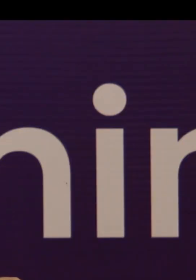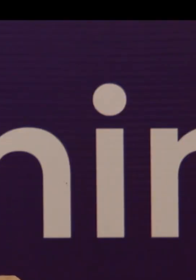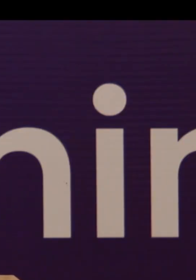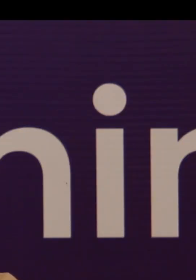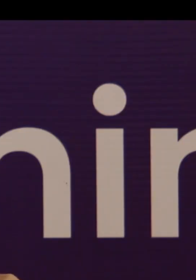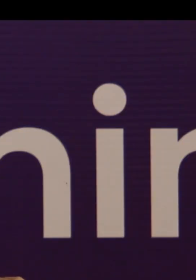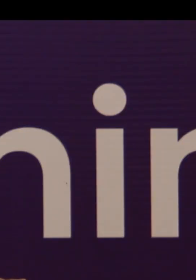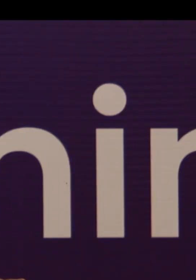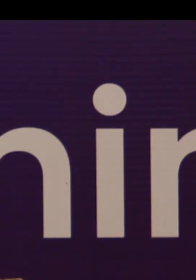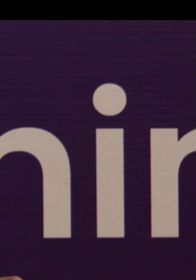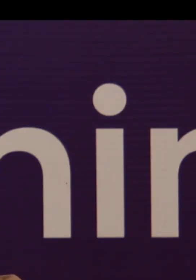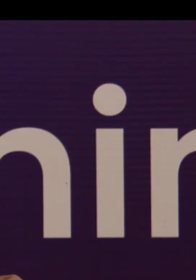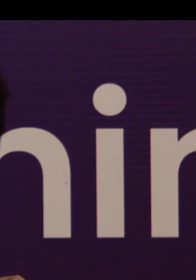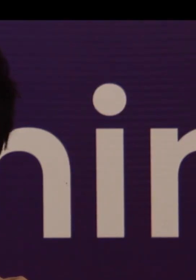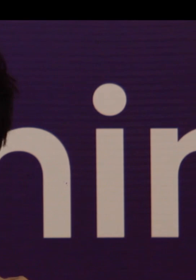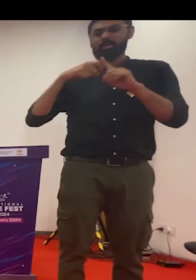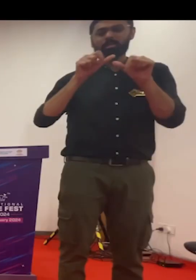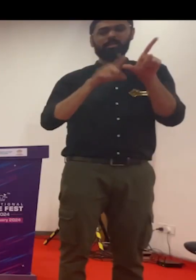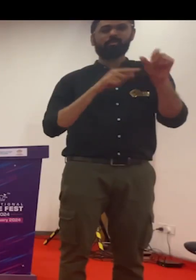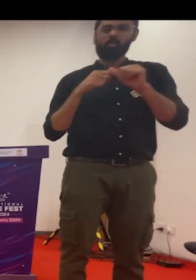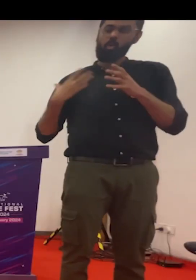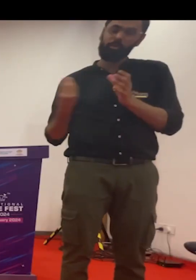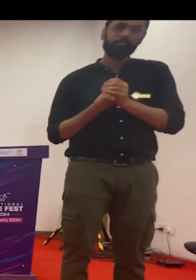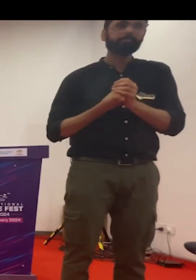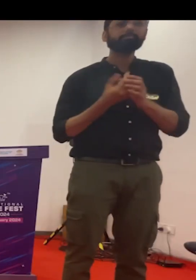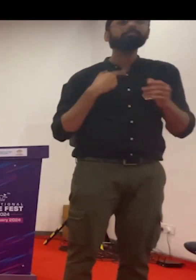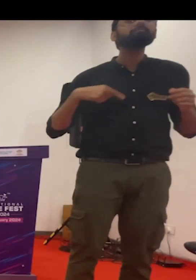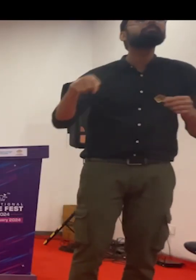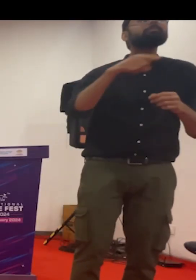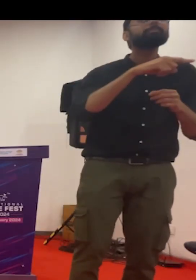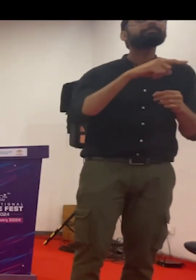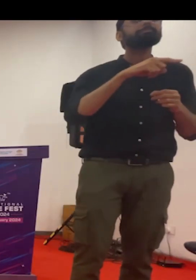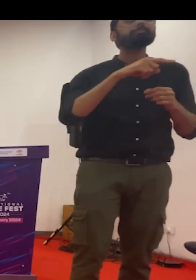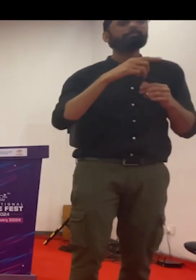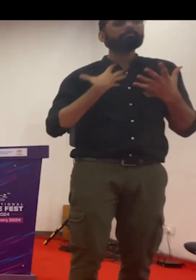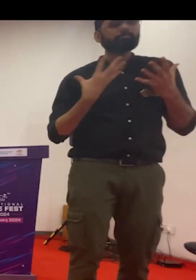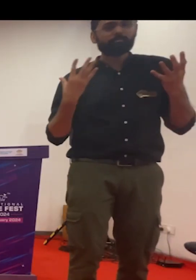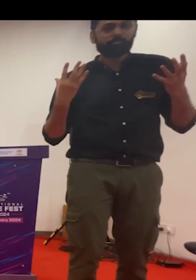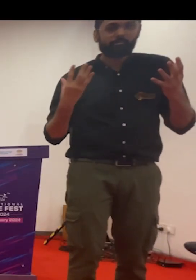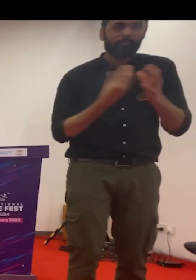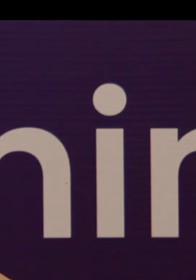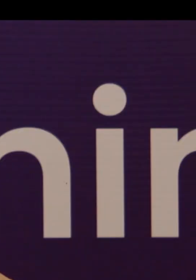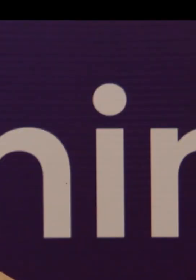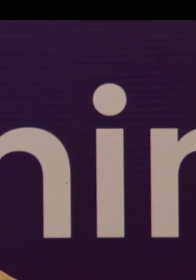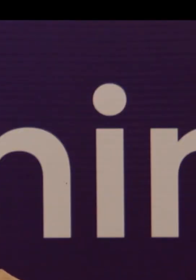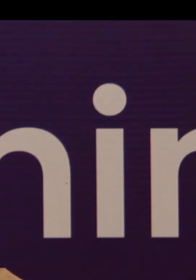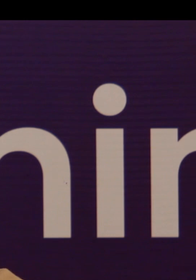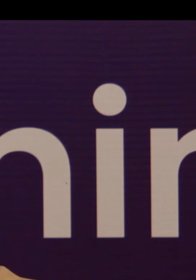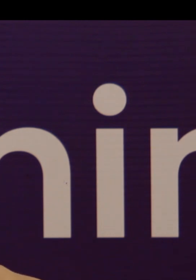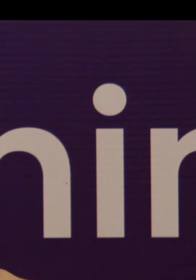companies, document the process, what has been the response, and we want to work together with the insurance company. We want to